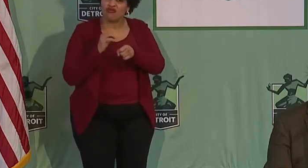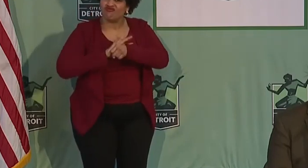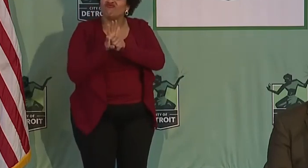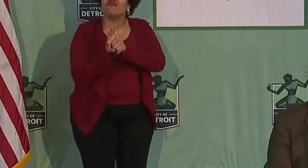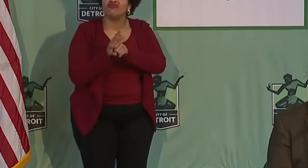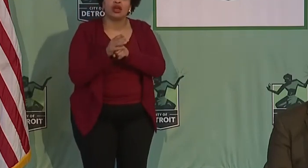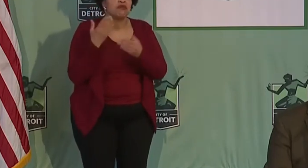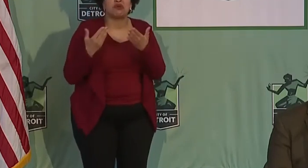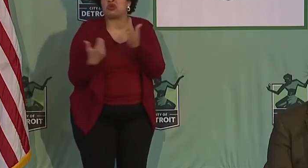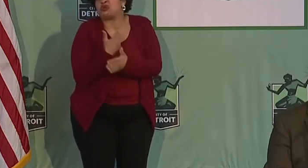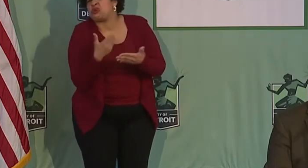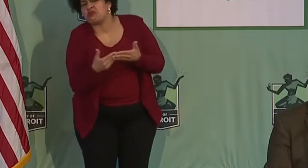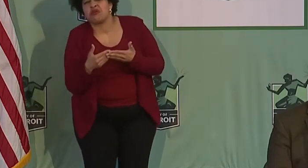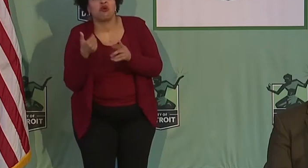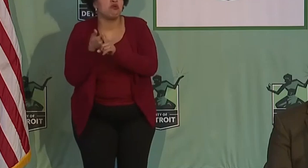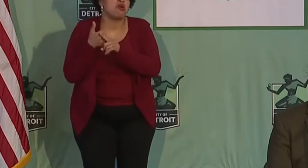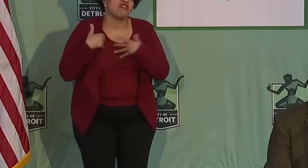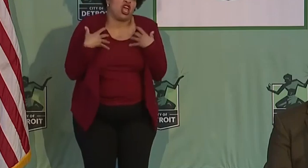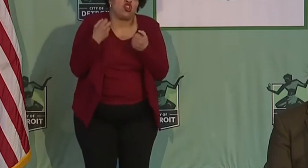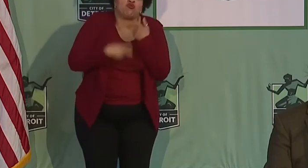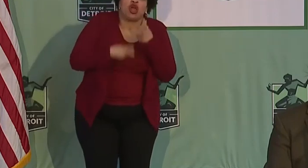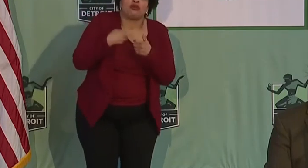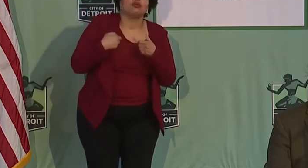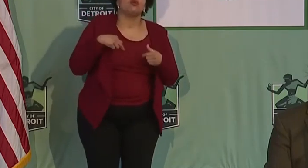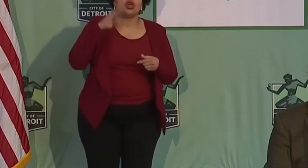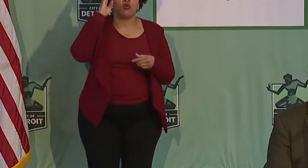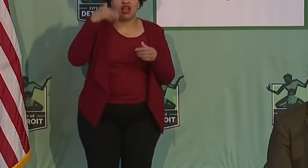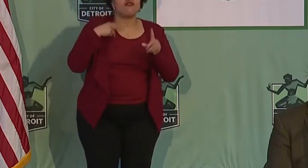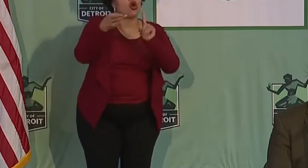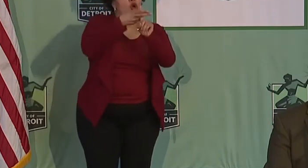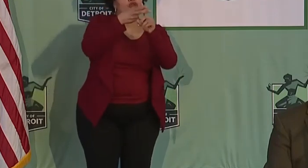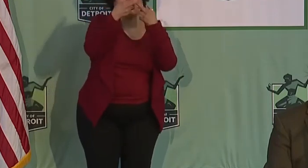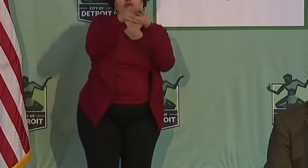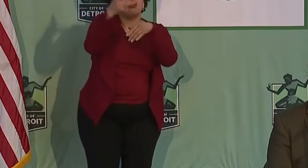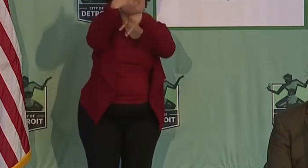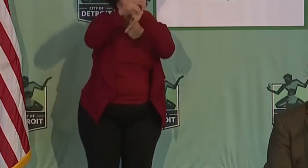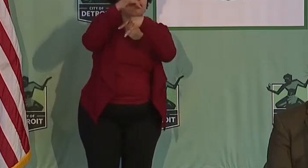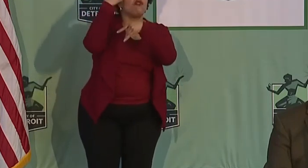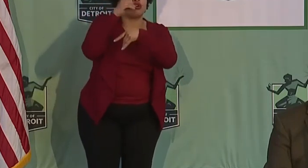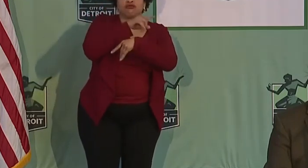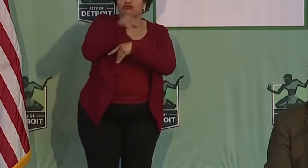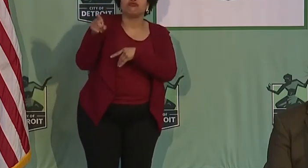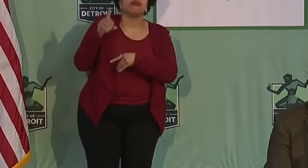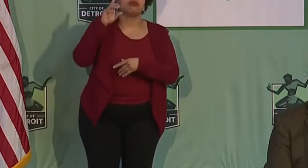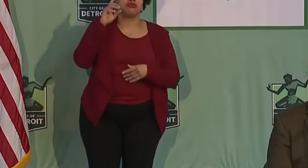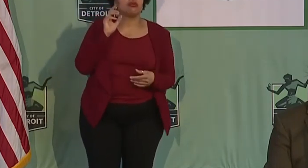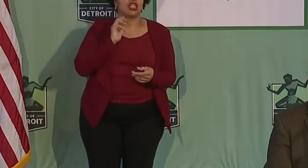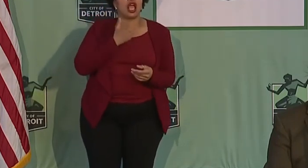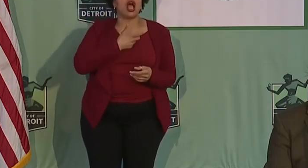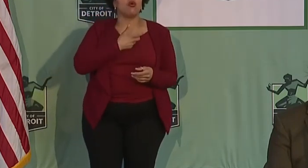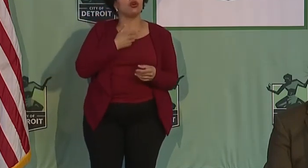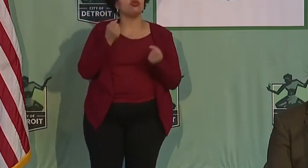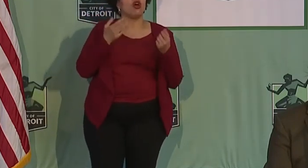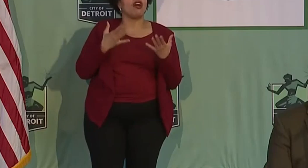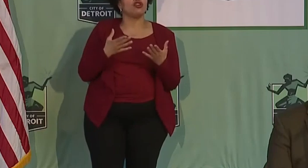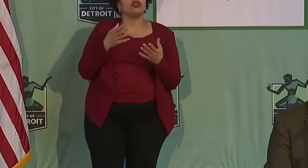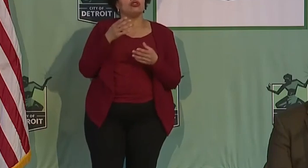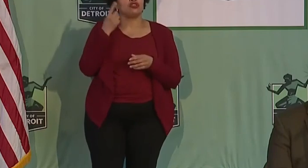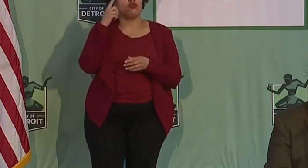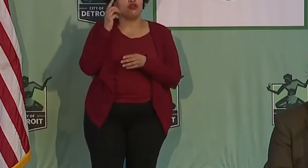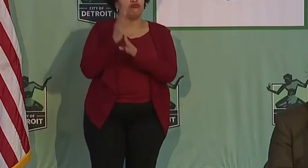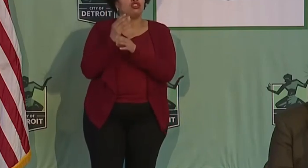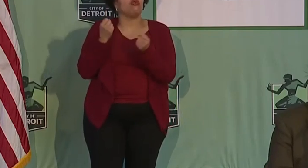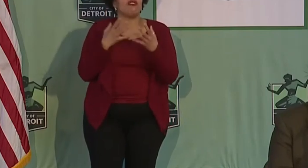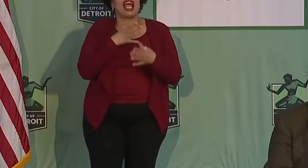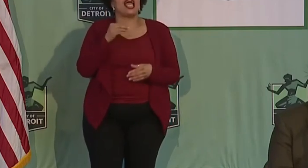reasons or a newborn baby or the like, we are going to have hotel rooms available for our DDOT drivers, just like our cops and firefighters, to